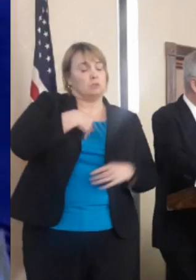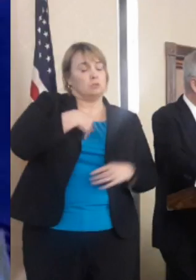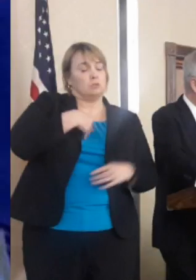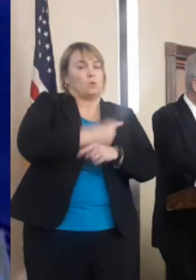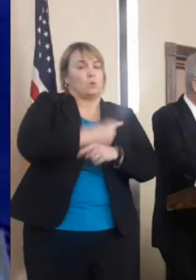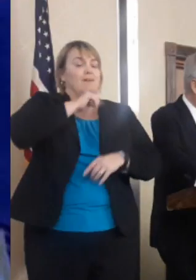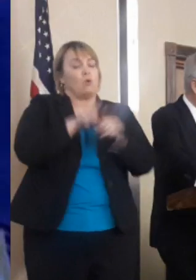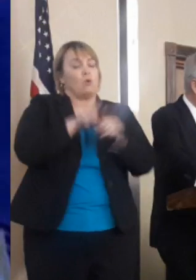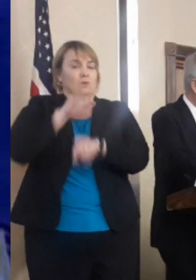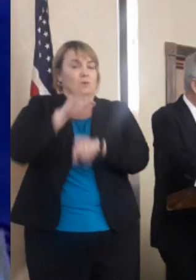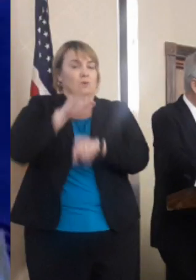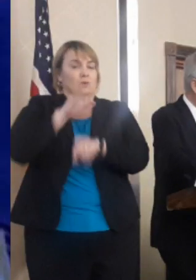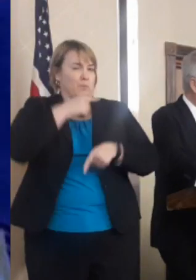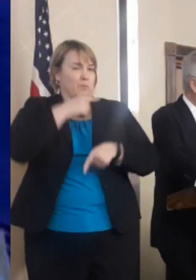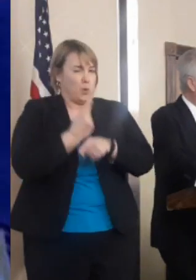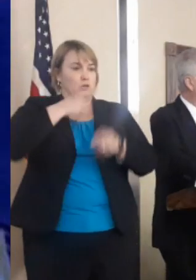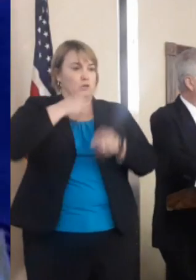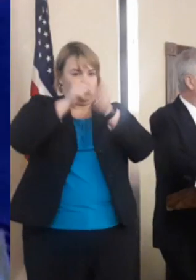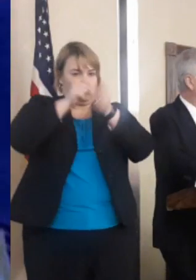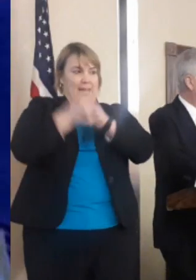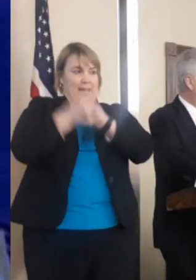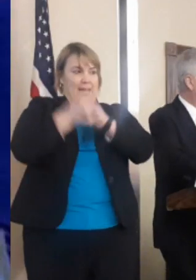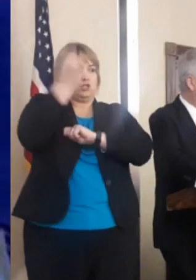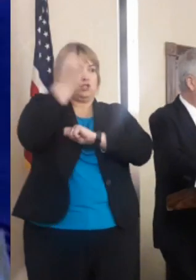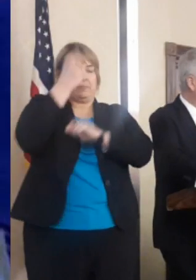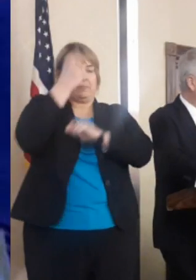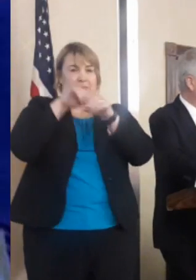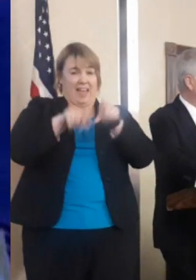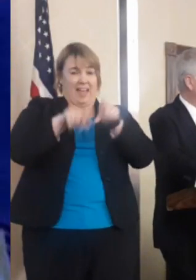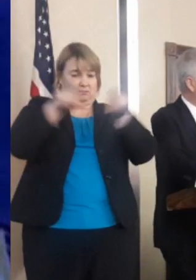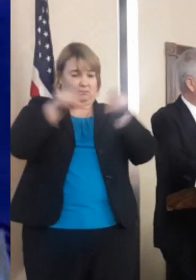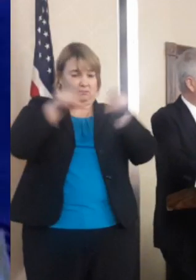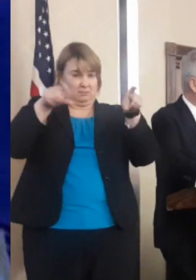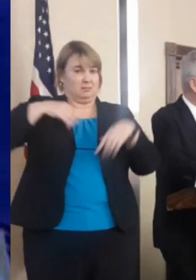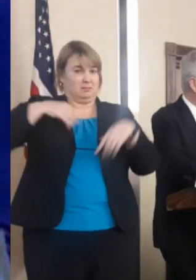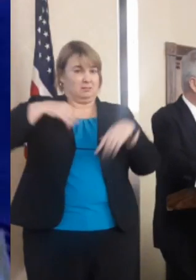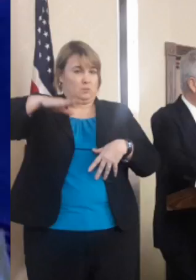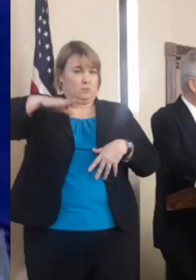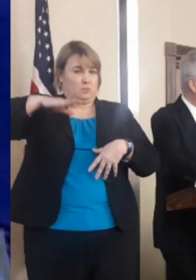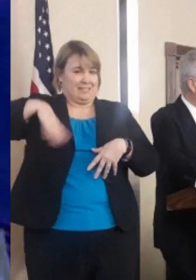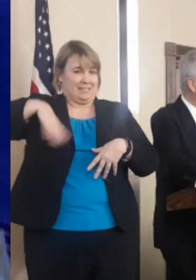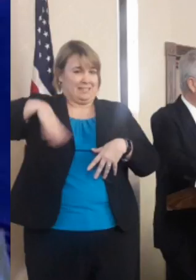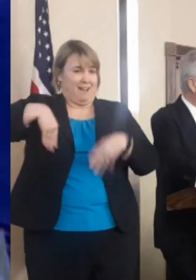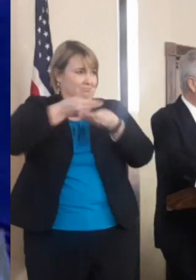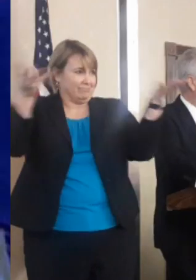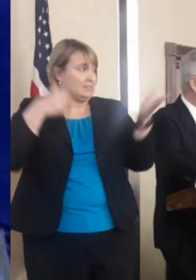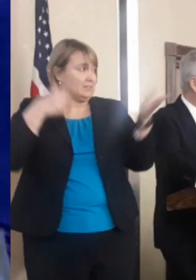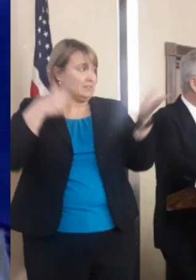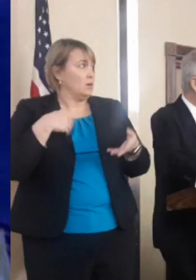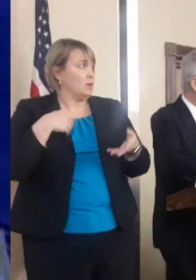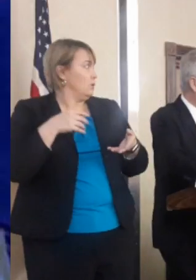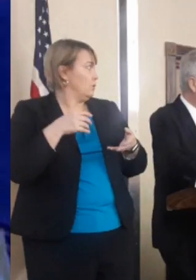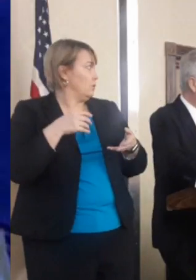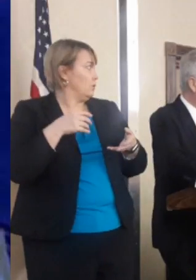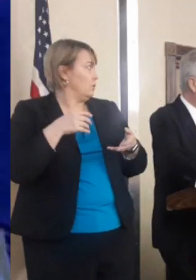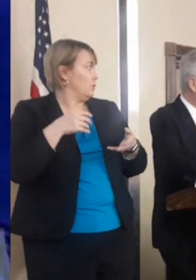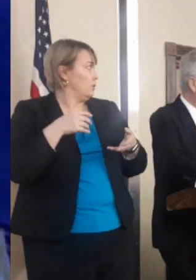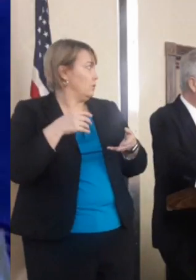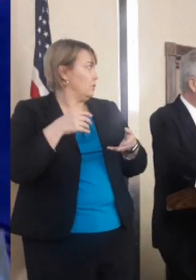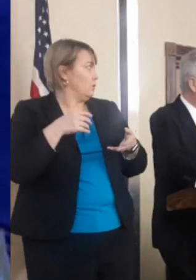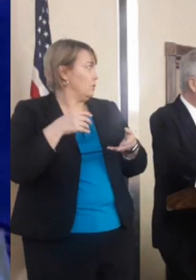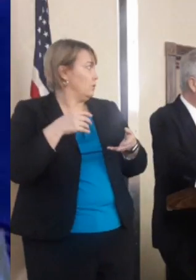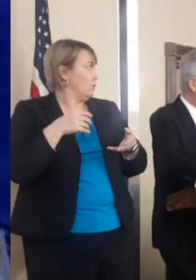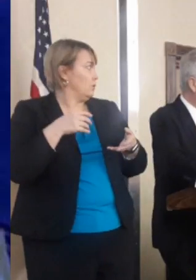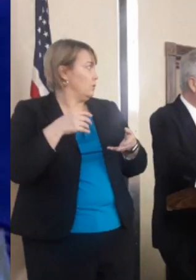meeting. So that actually makes the motion inappropriate, out of bounds,